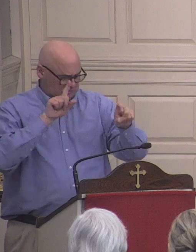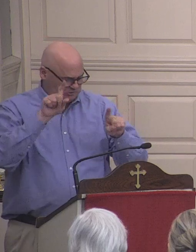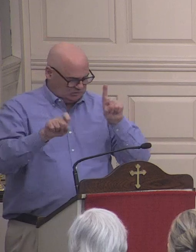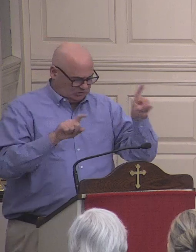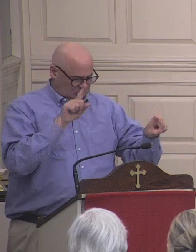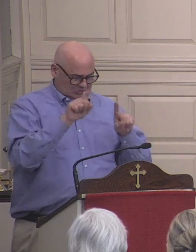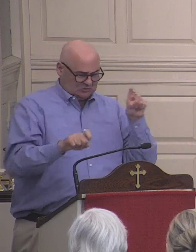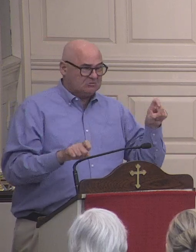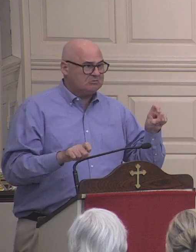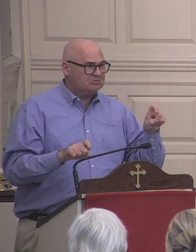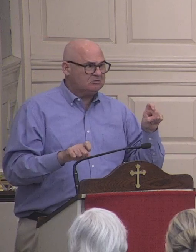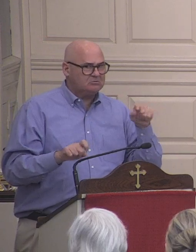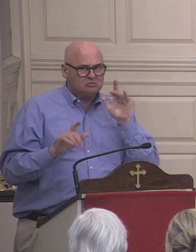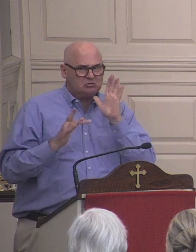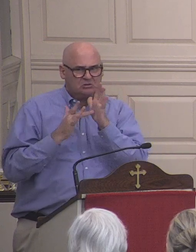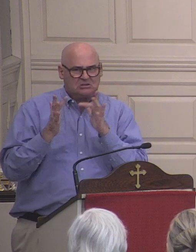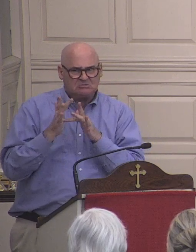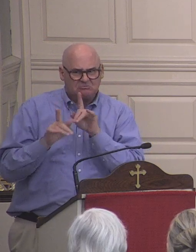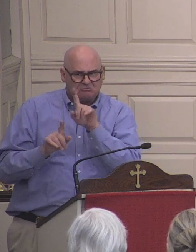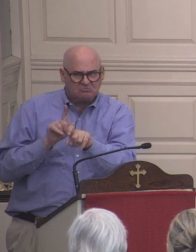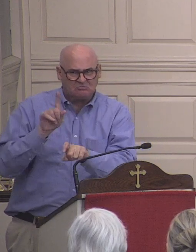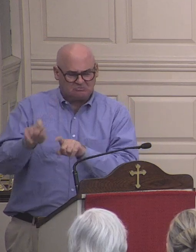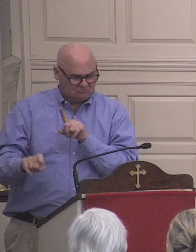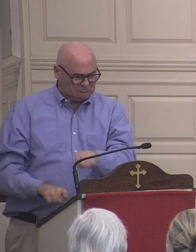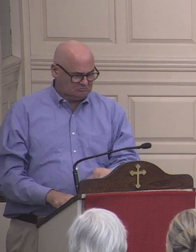his disciples said to him,